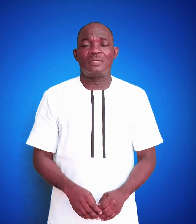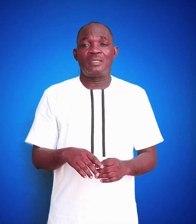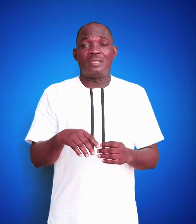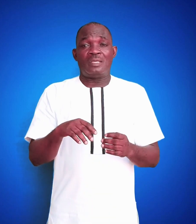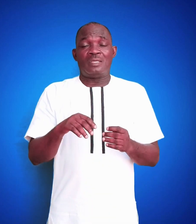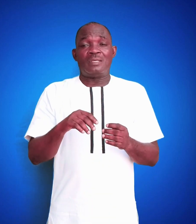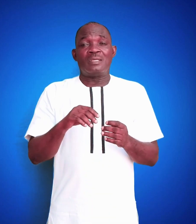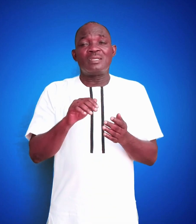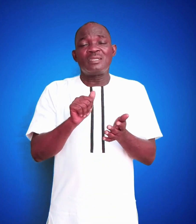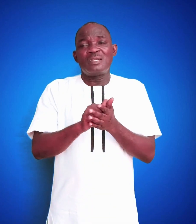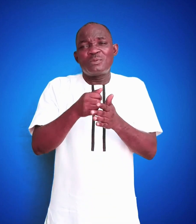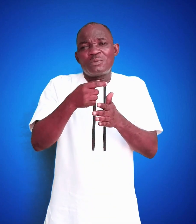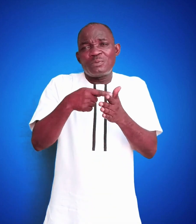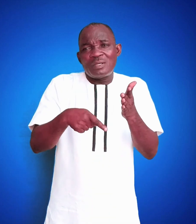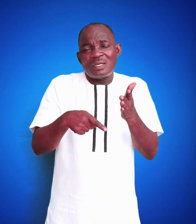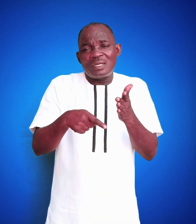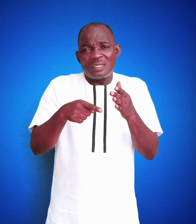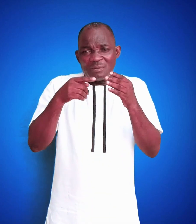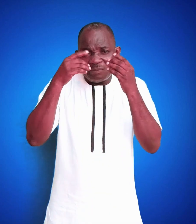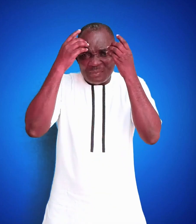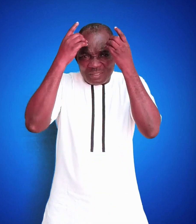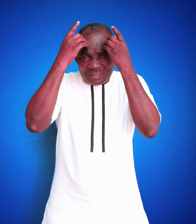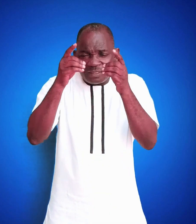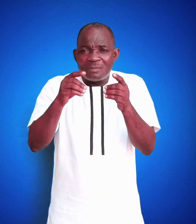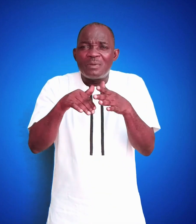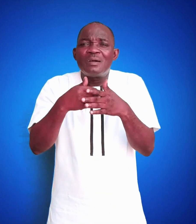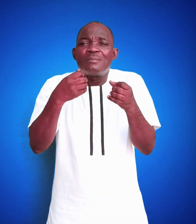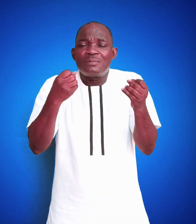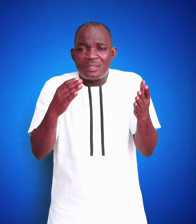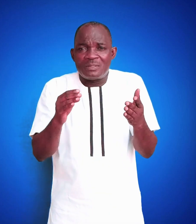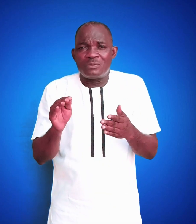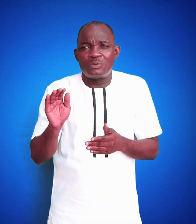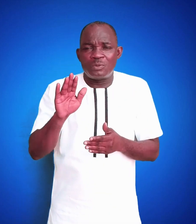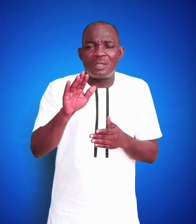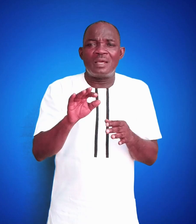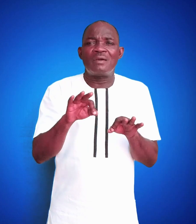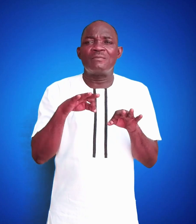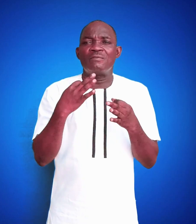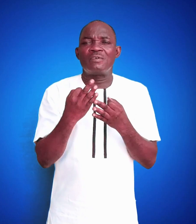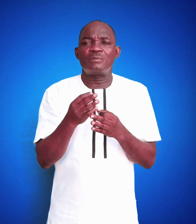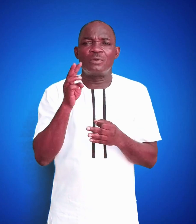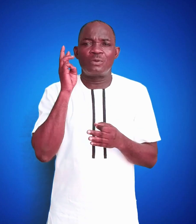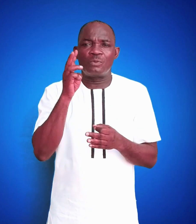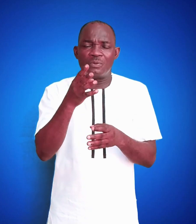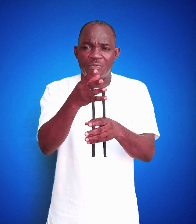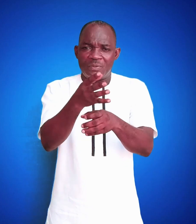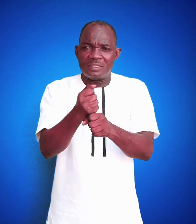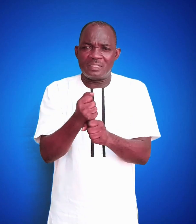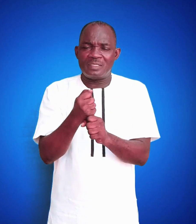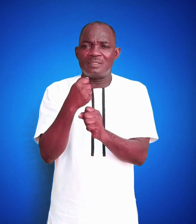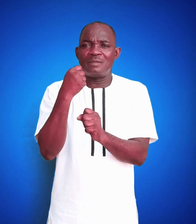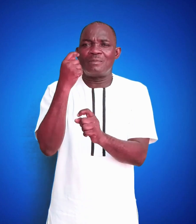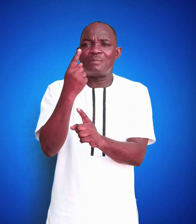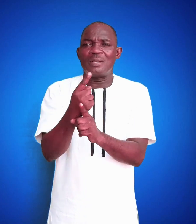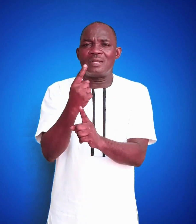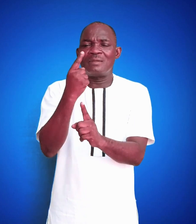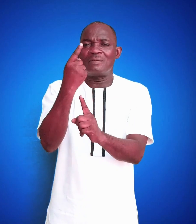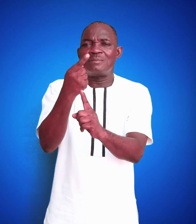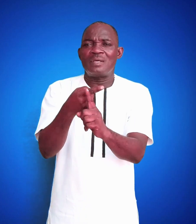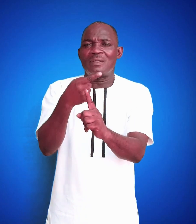That is what determines how much you receive every month.